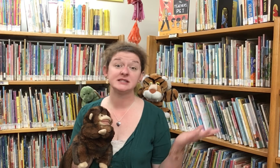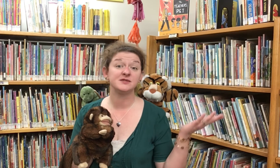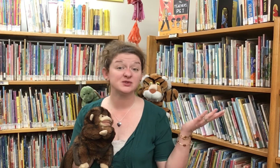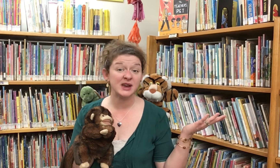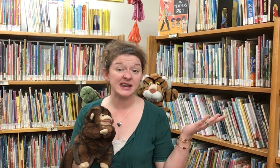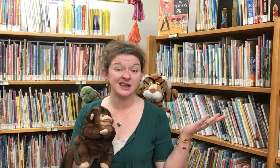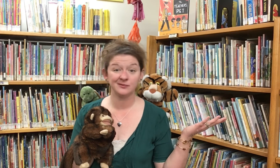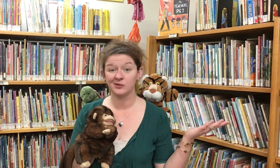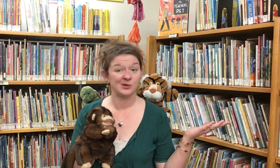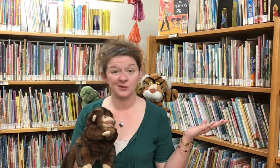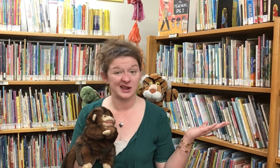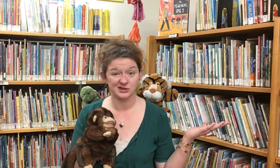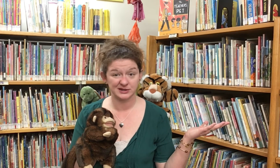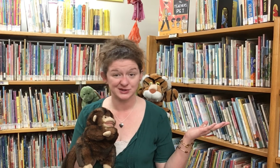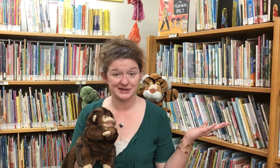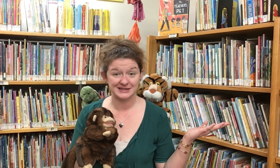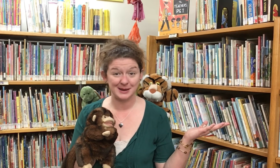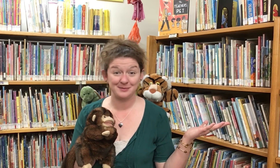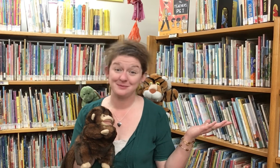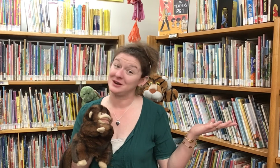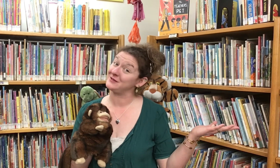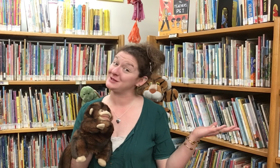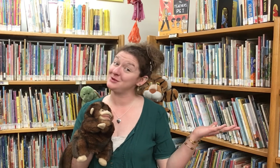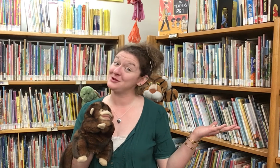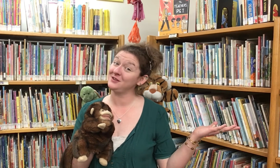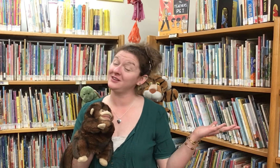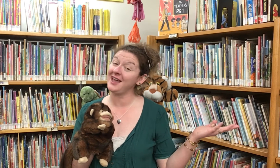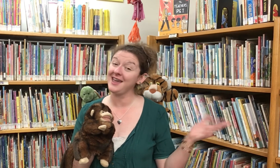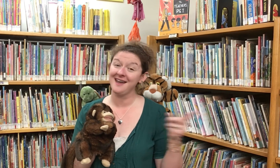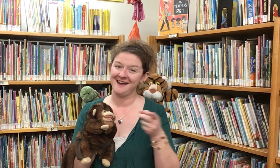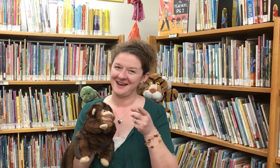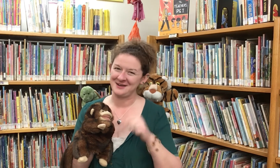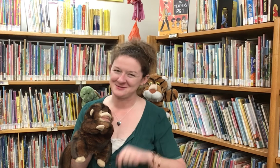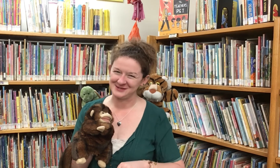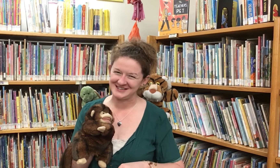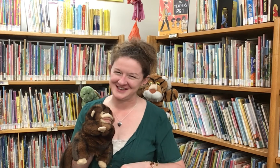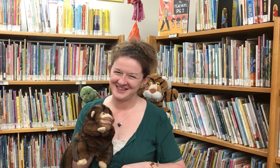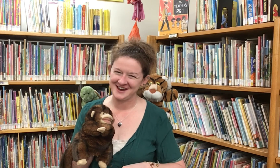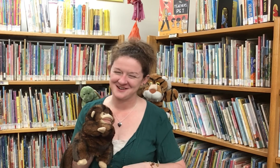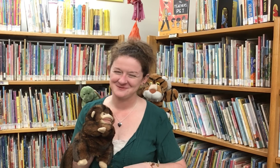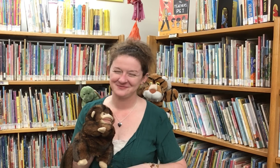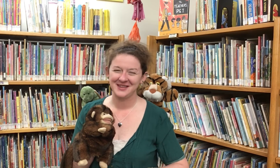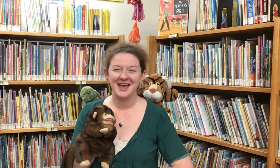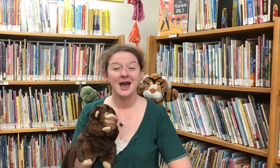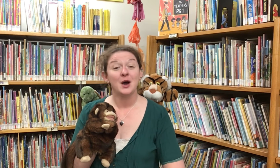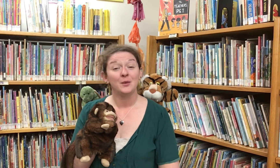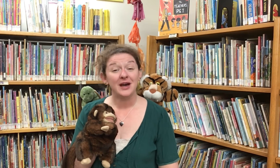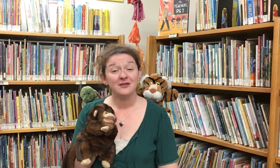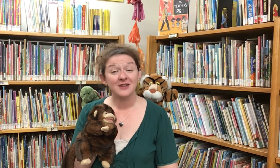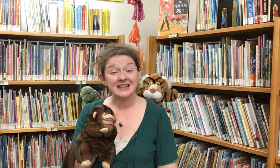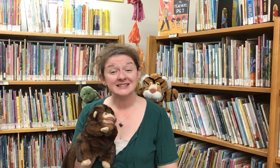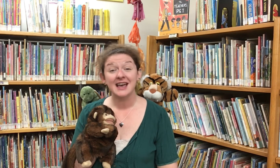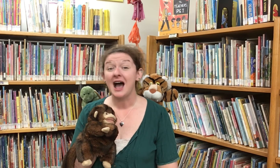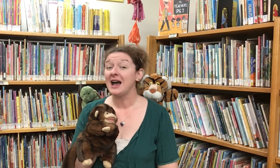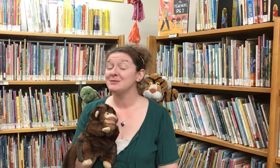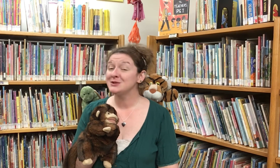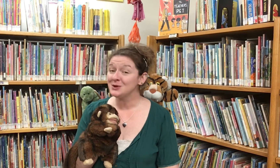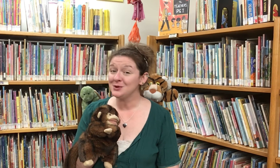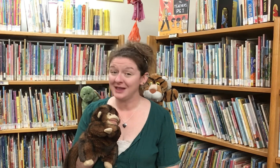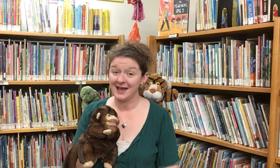it's raining, we're not doing story time. But if it's a beautiful day, I hope we see you there. Well, friends, I'm so glad that we